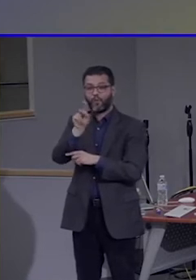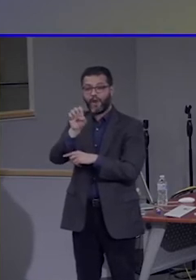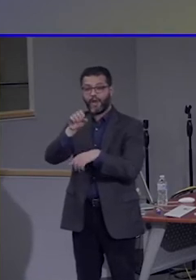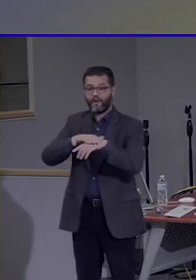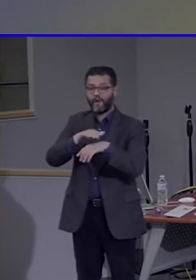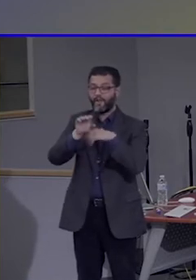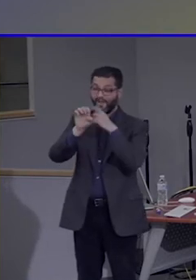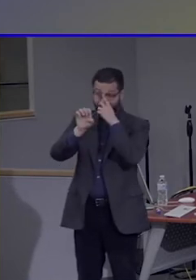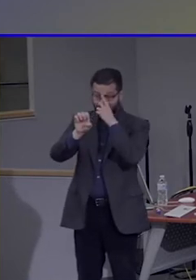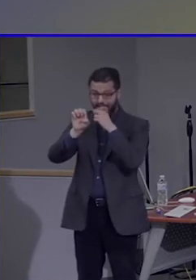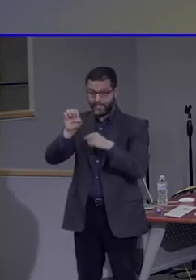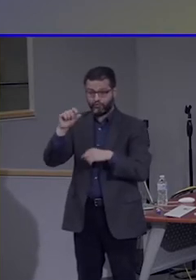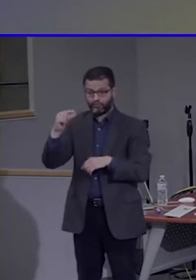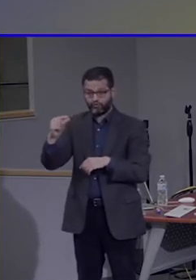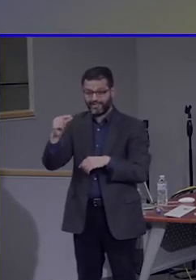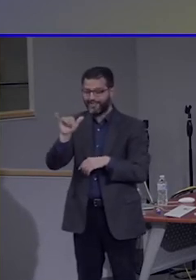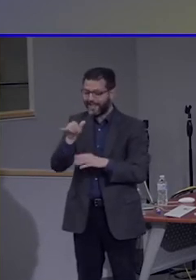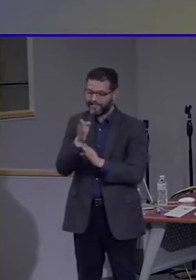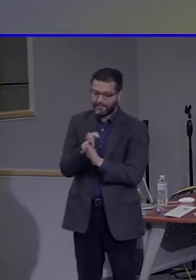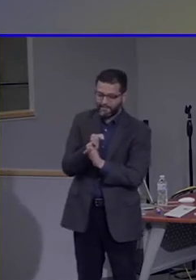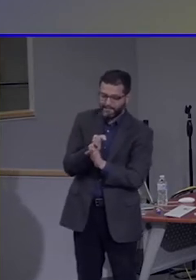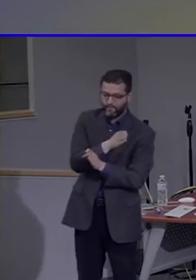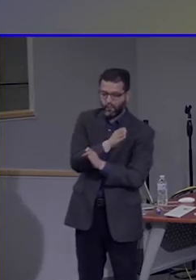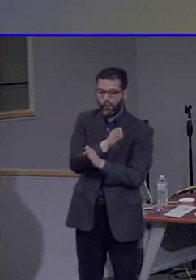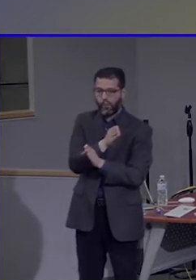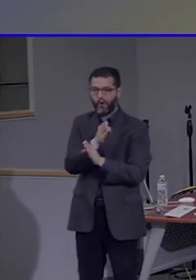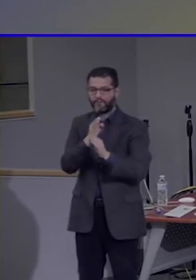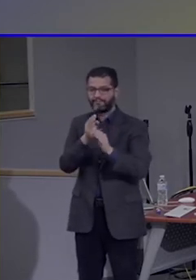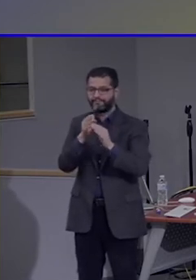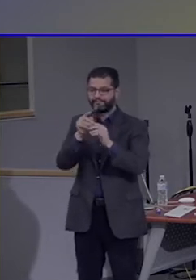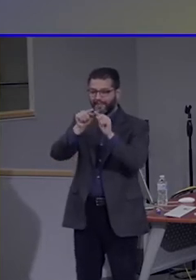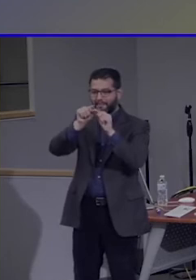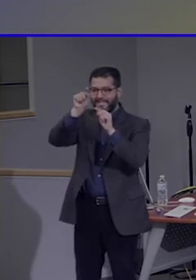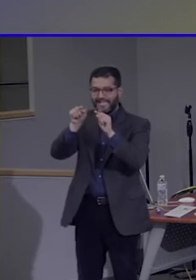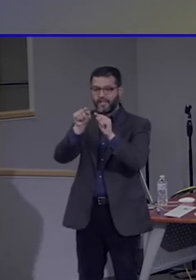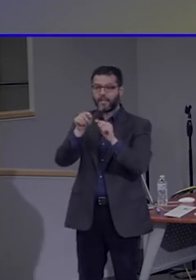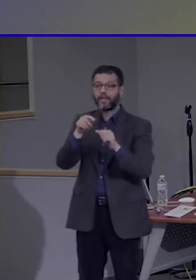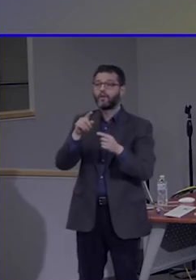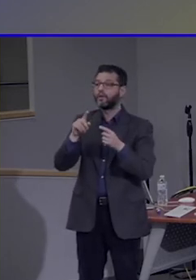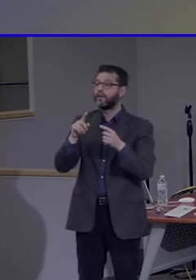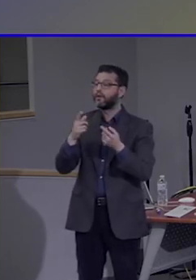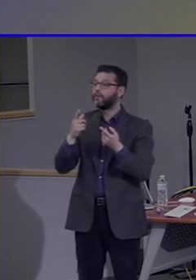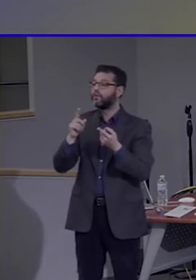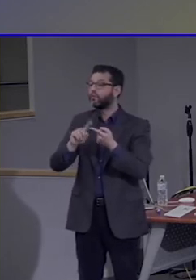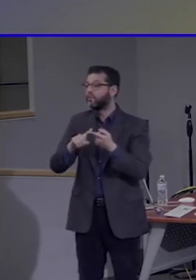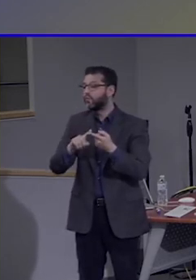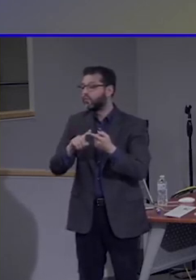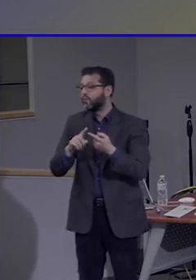response so it's that preceding peak and to the parents we call the next